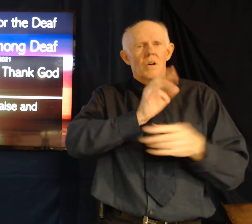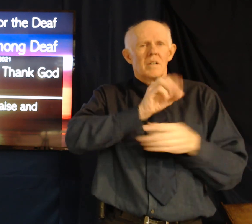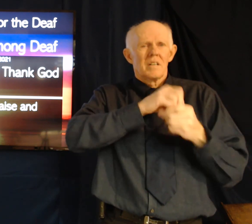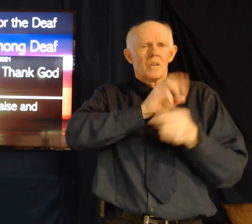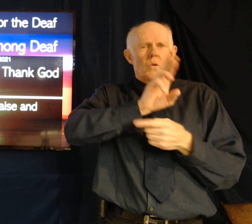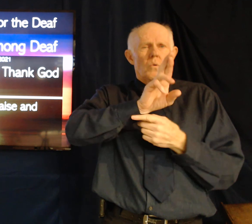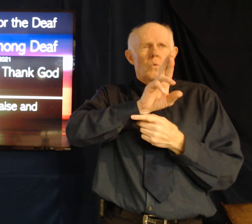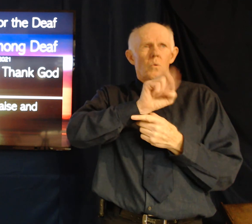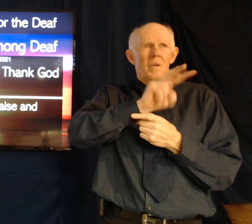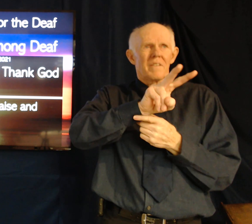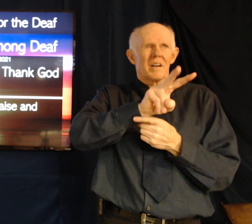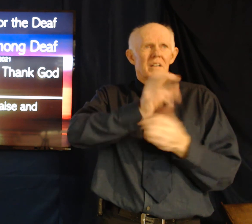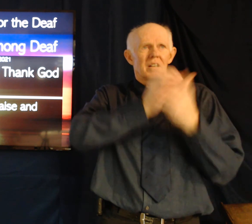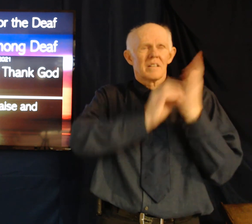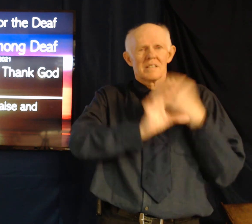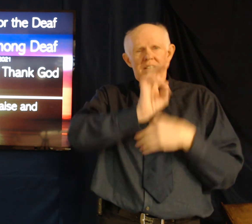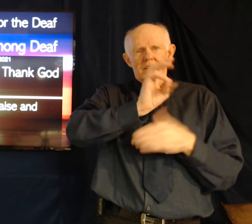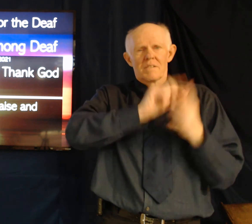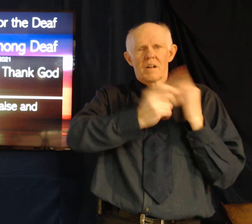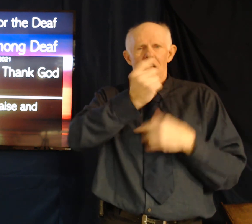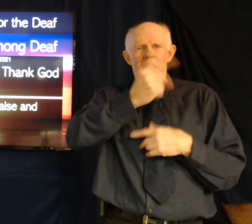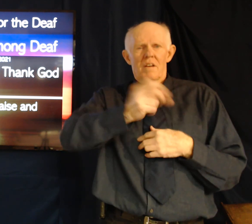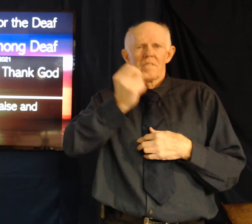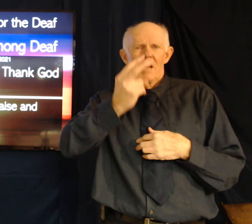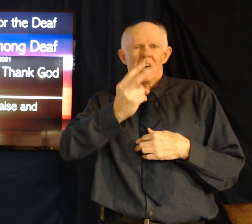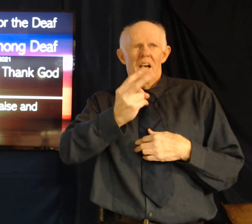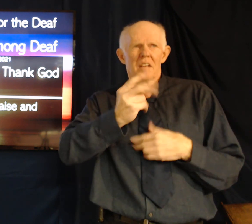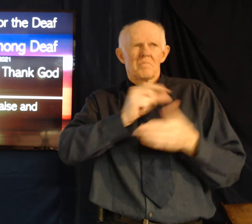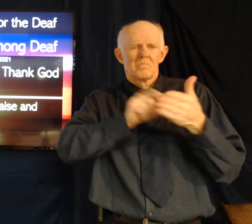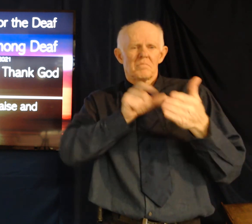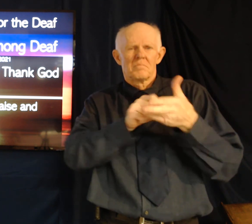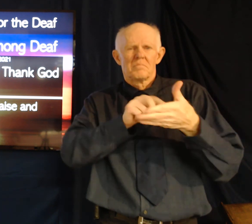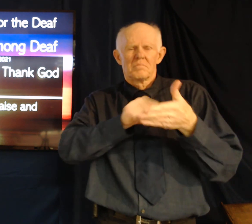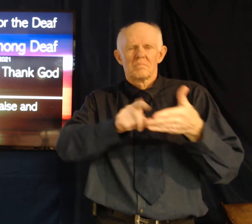praise and thank him in revelation 7 11 and 12